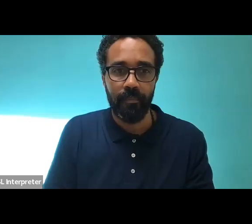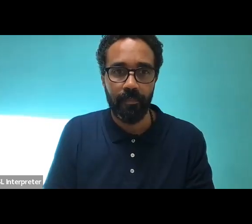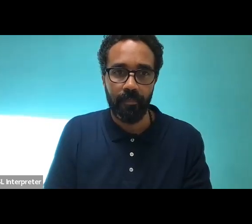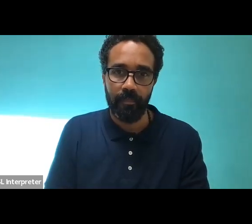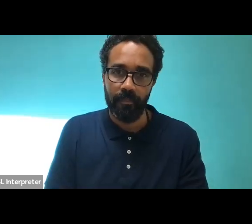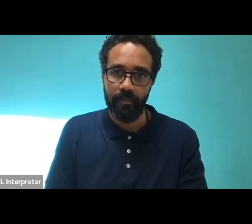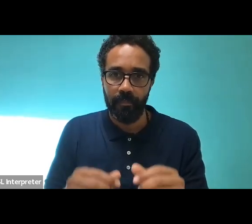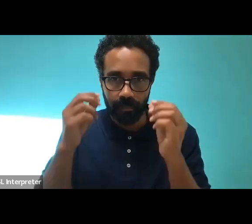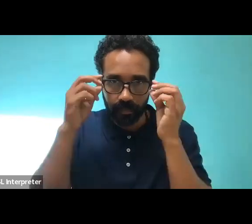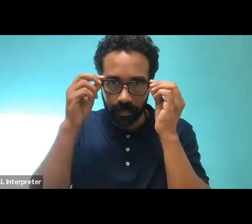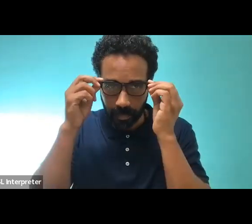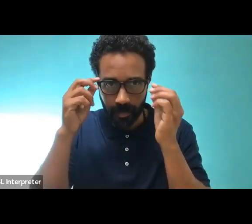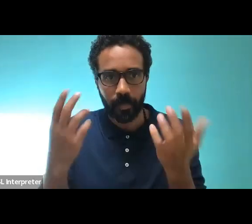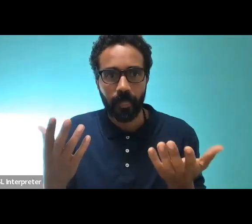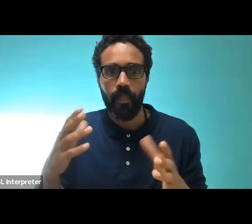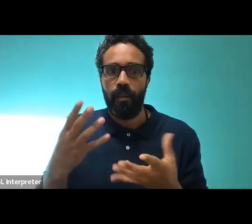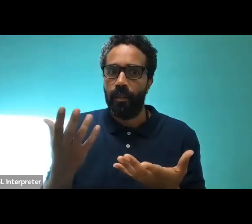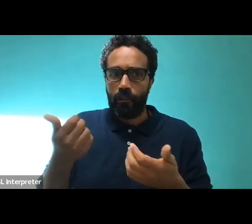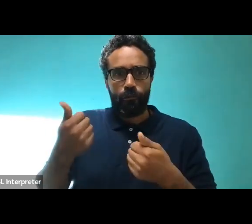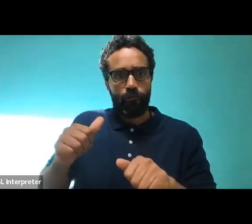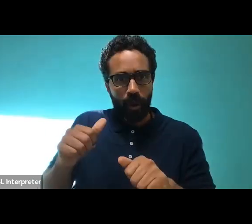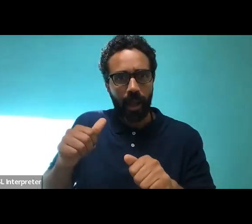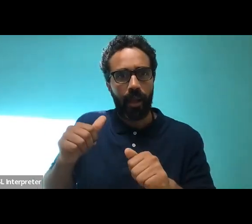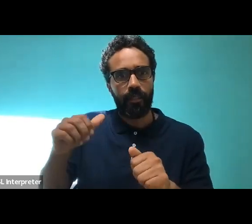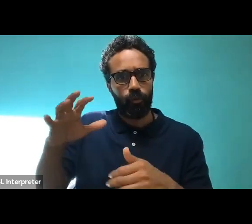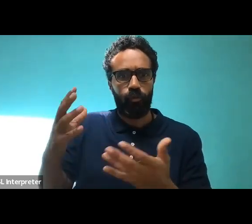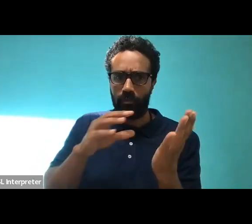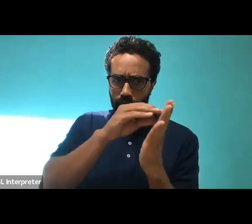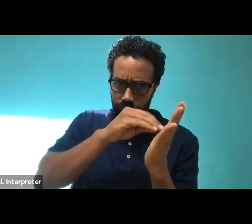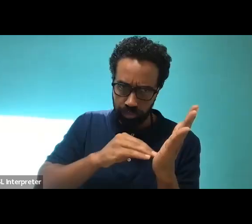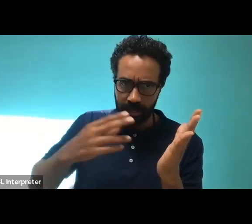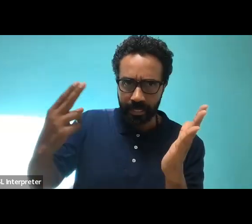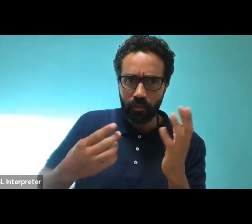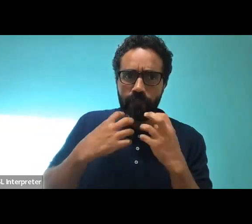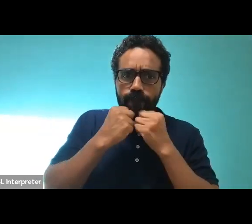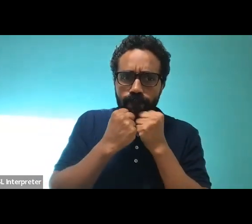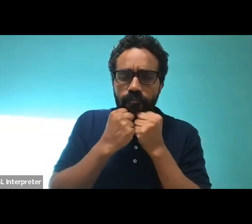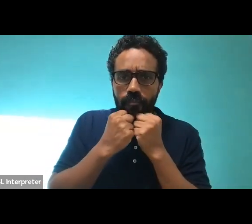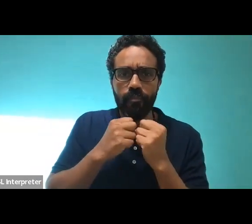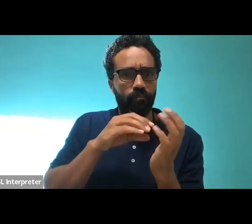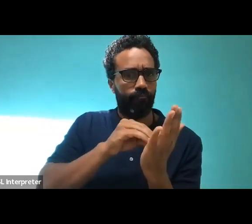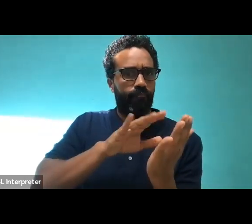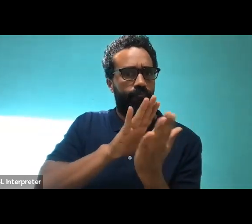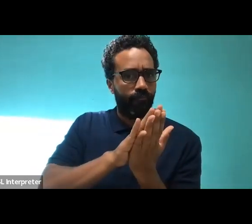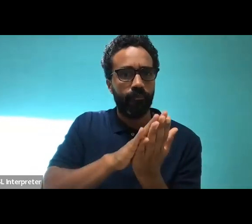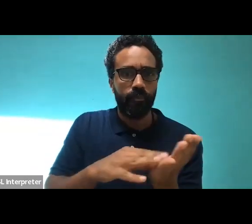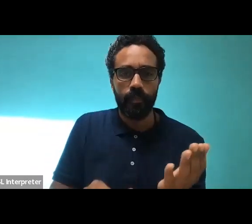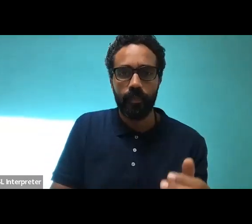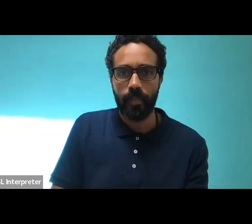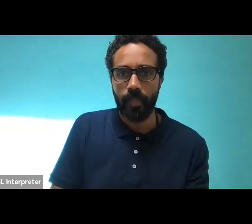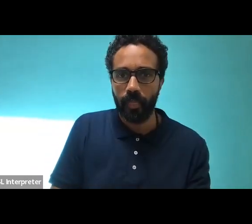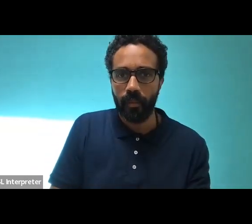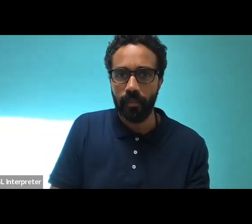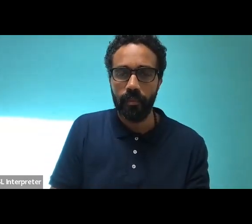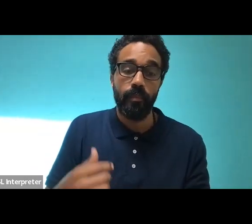But yeah, to capture that history, because I think we learn from it. I guess that's where I come from. If I